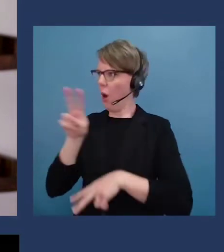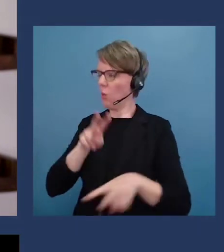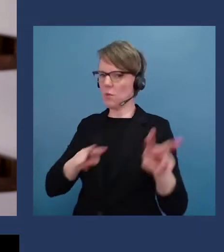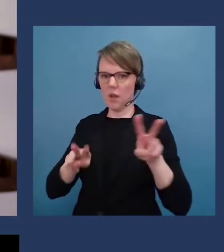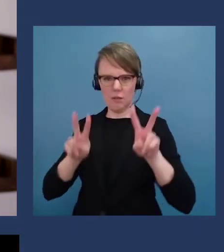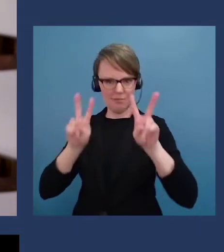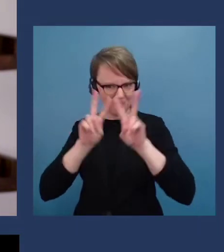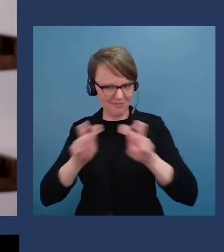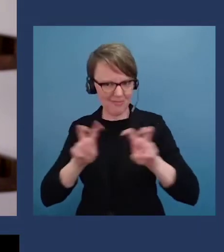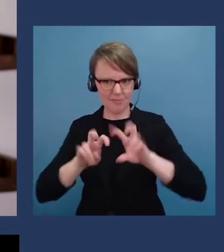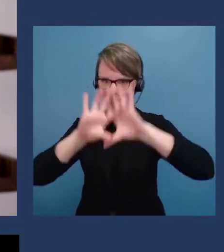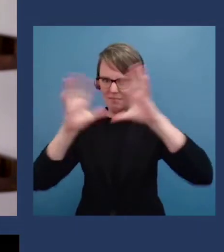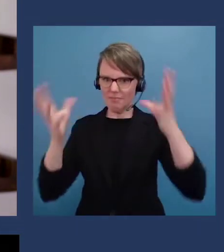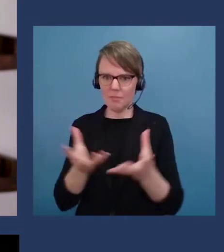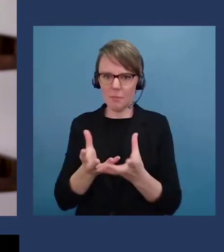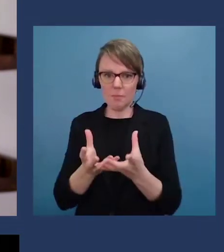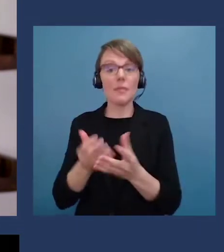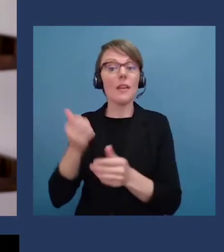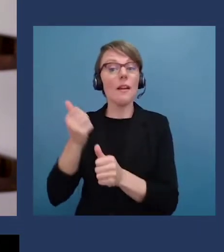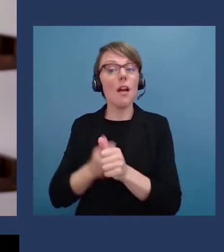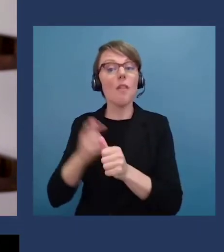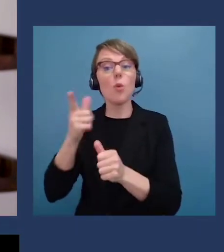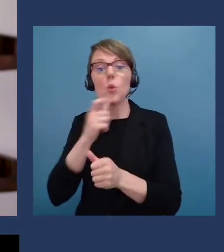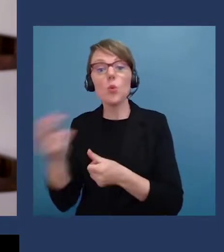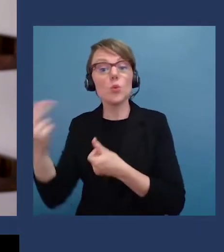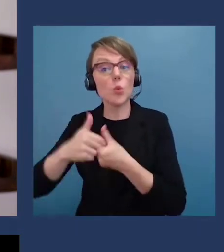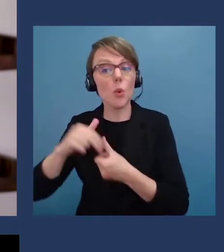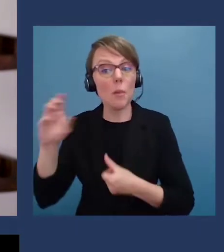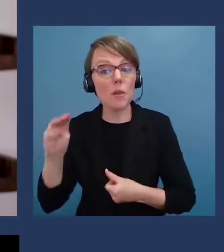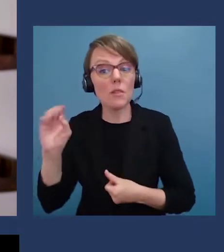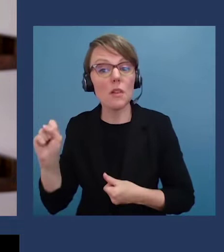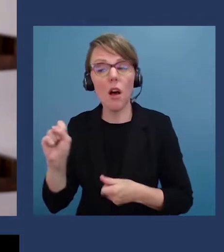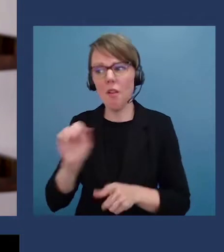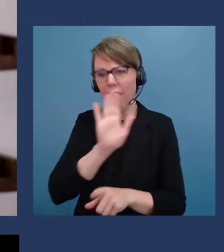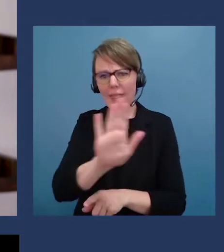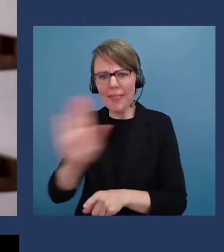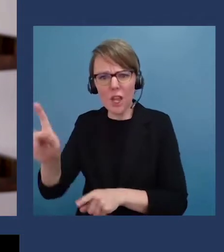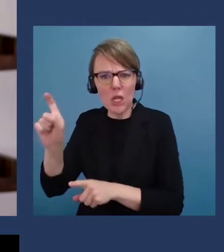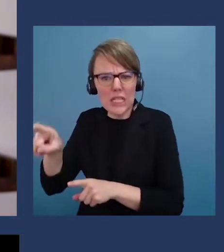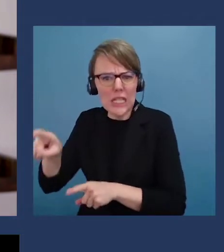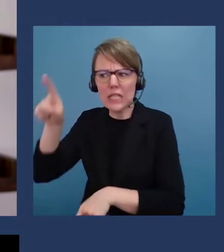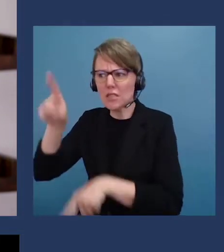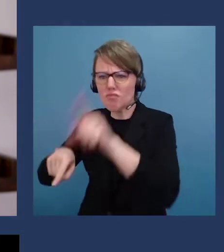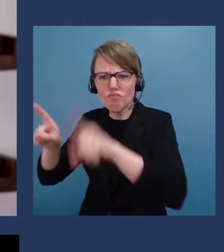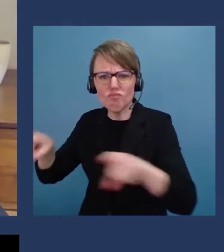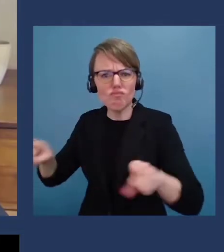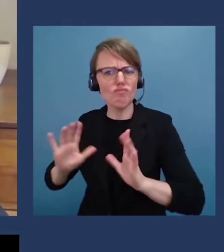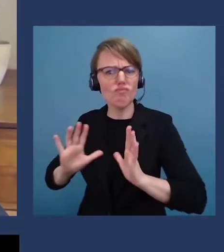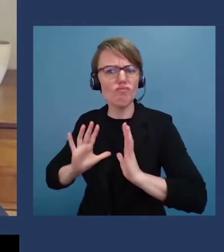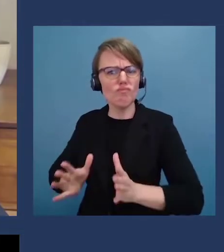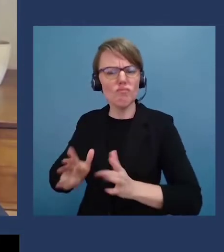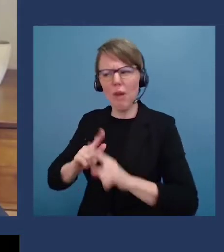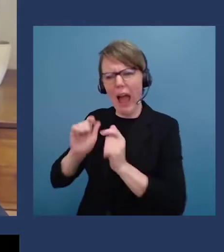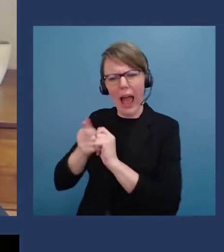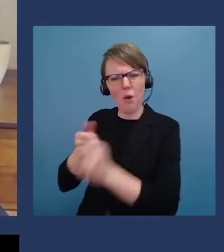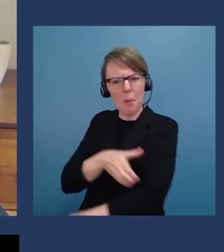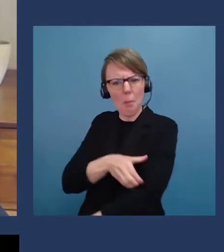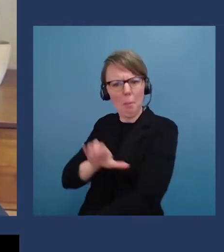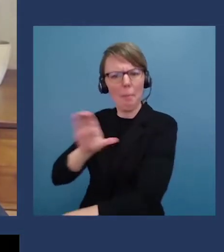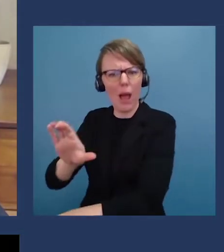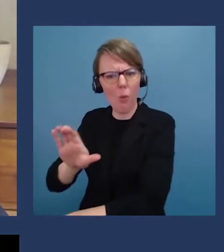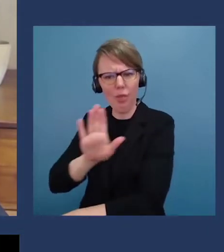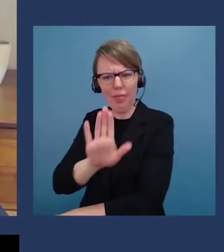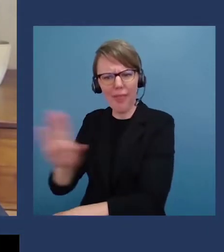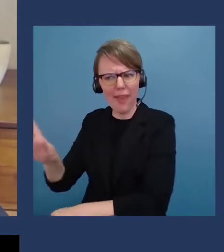Empathy has been core to embedding accessibility into the DNA of Microsoft. What would you say